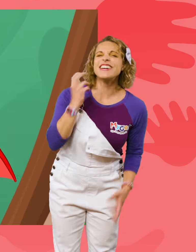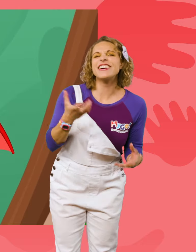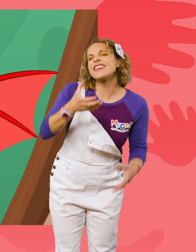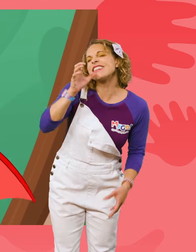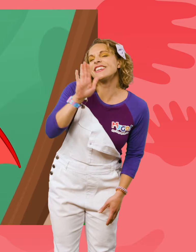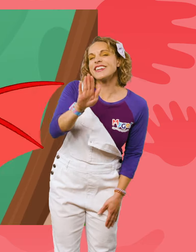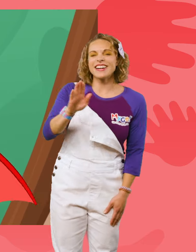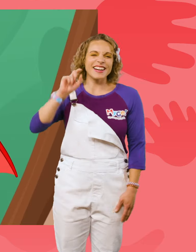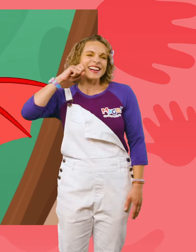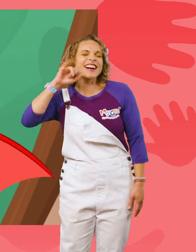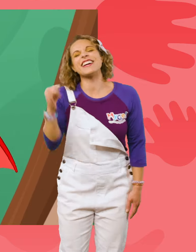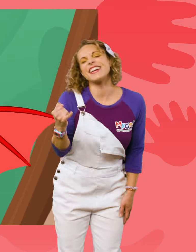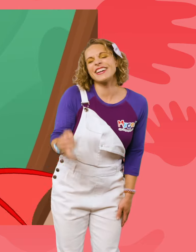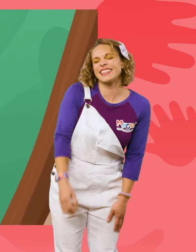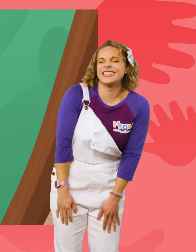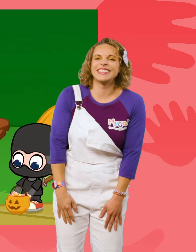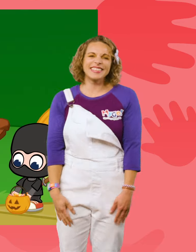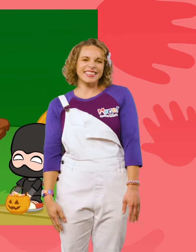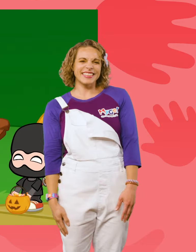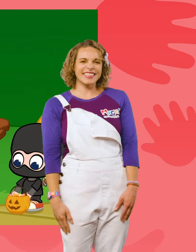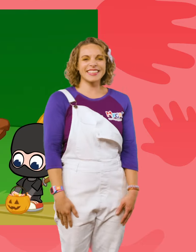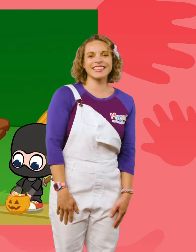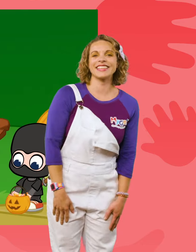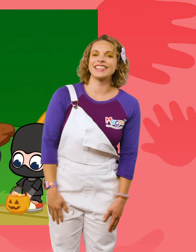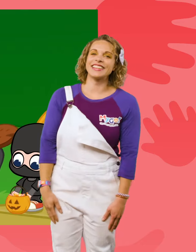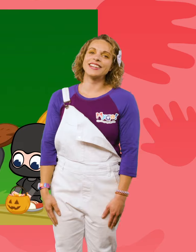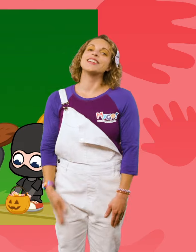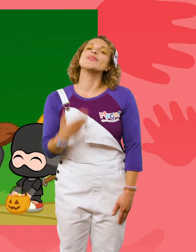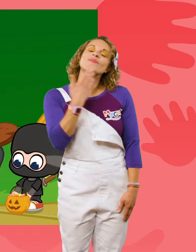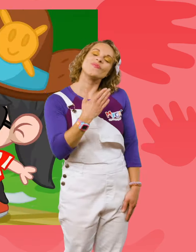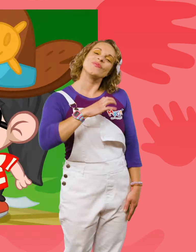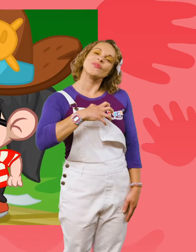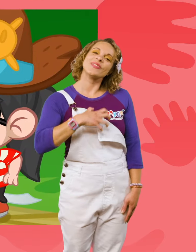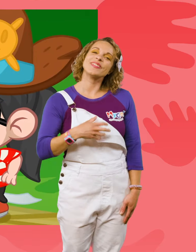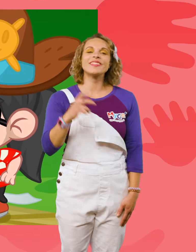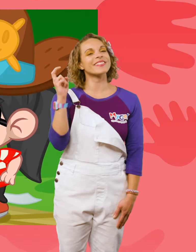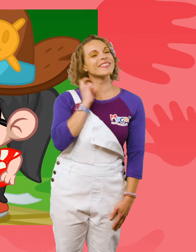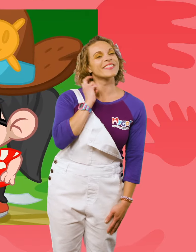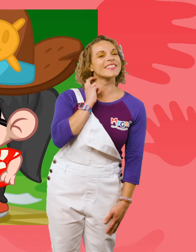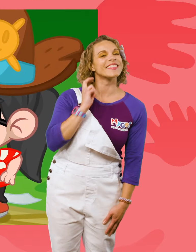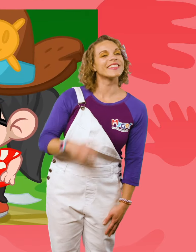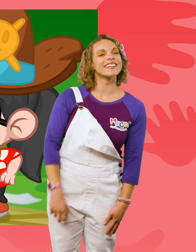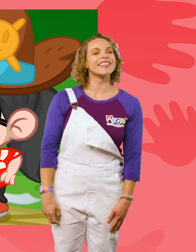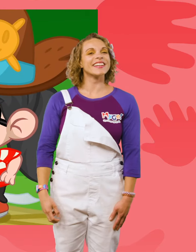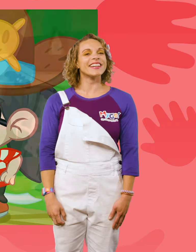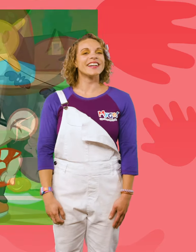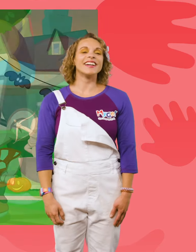nom. Morphle the vampire, drink your apple juice! Thank you, Morphle the vampire.